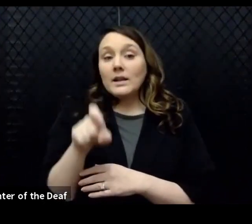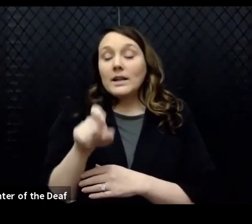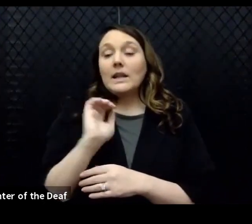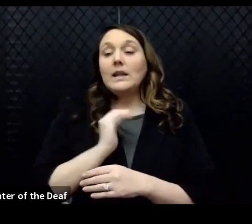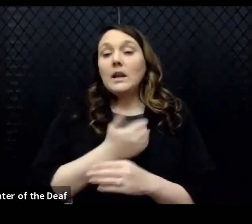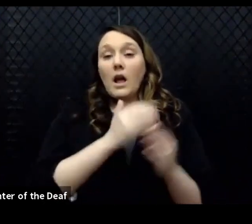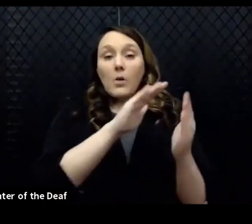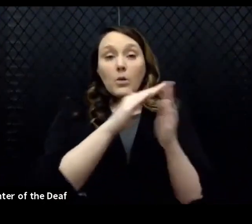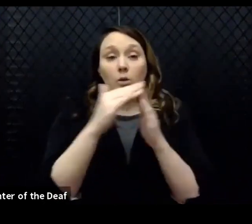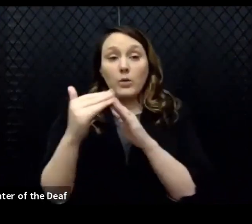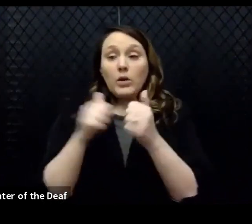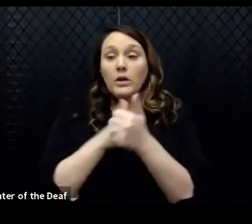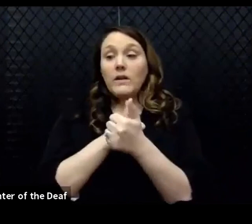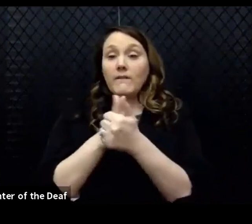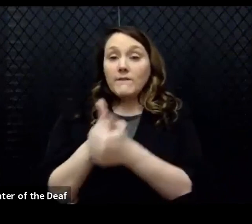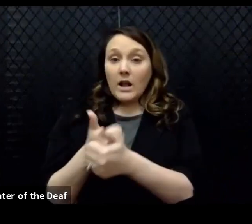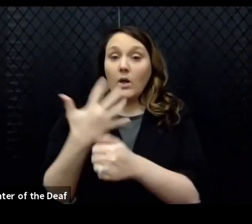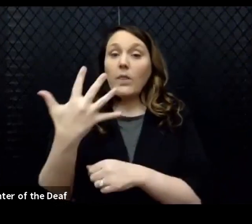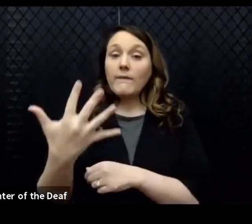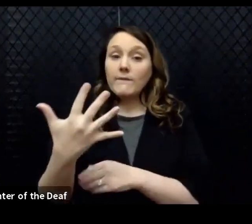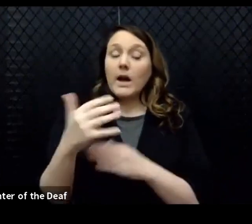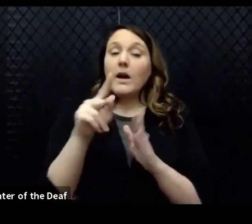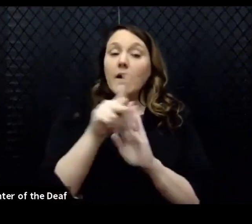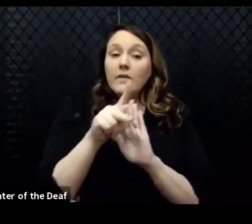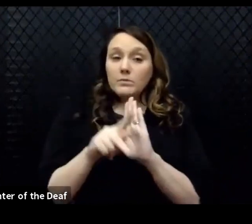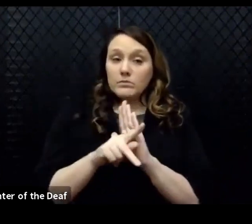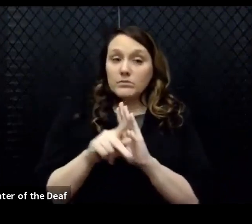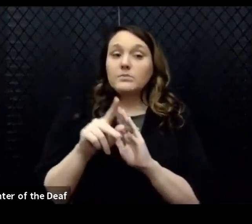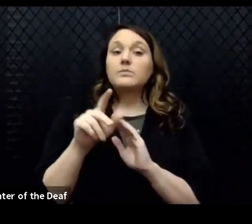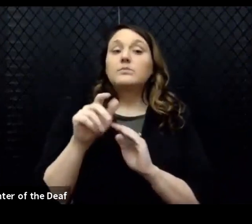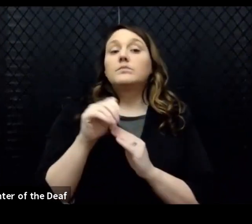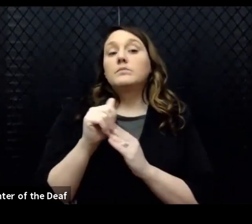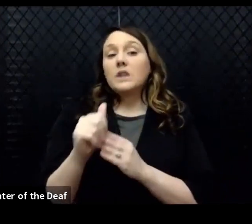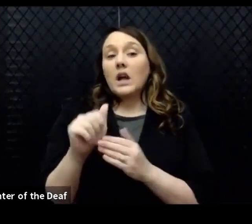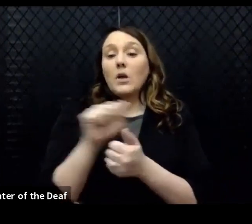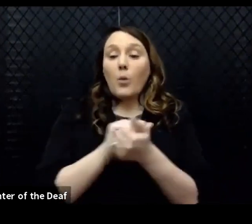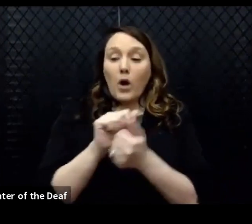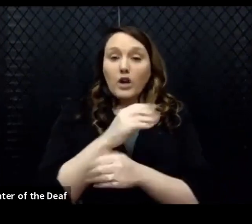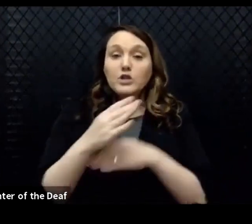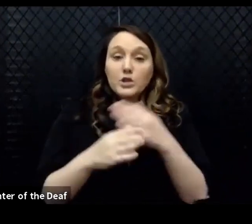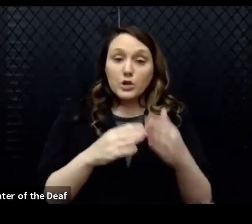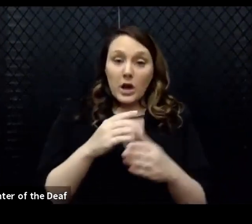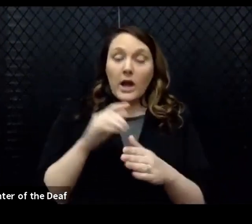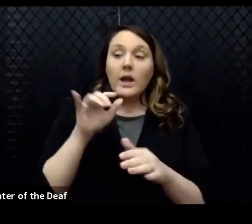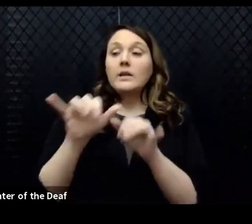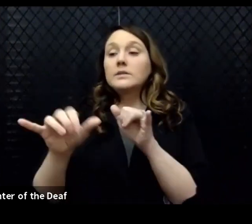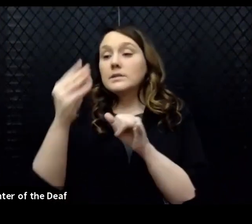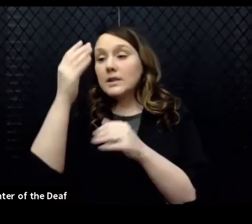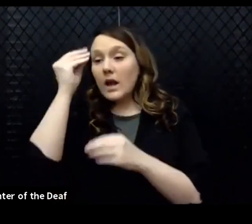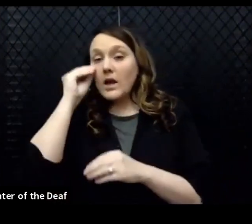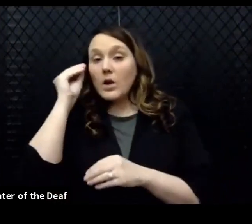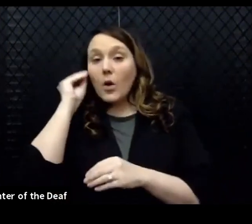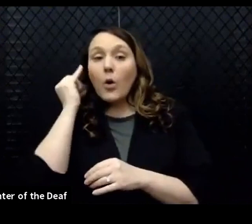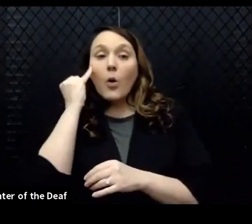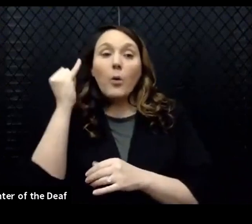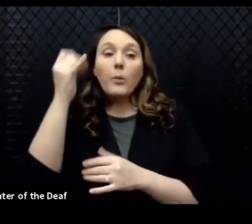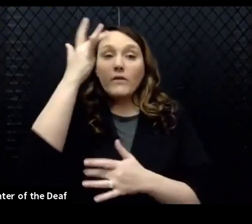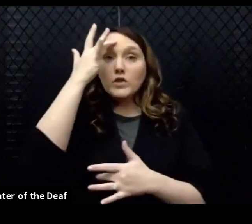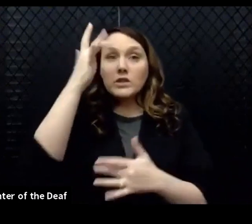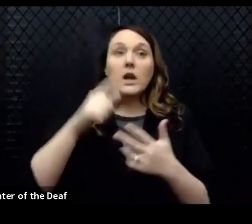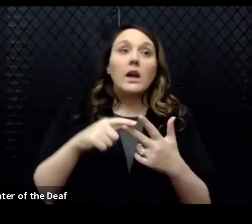follow those 5 guiding principles of washing your hands, staying home if you're sick, wearing a cloth face